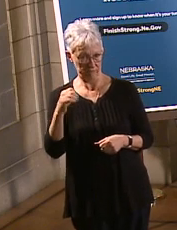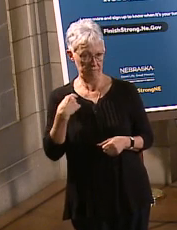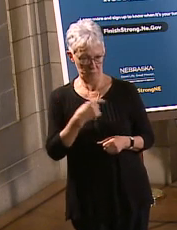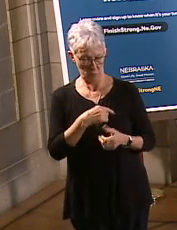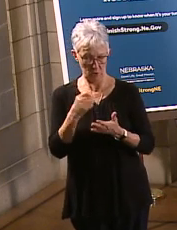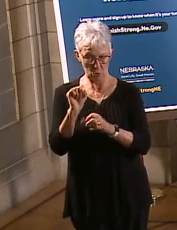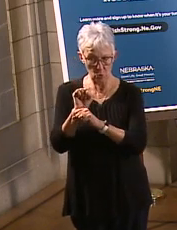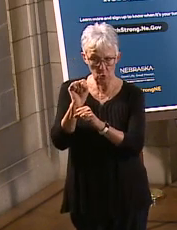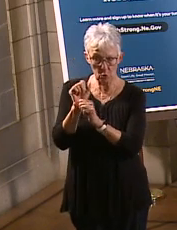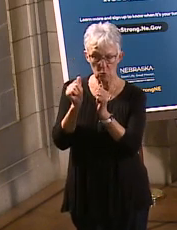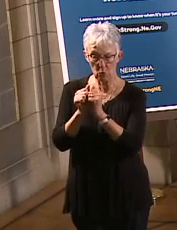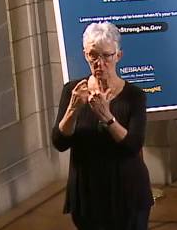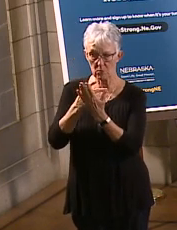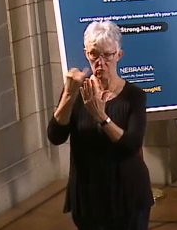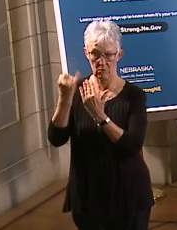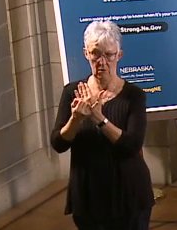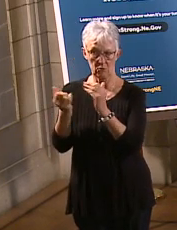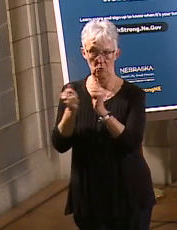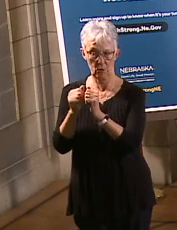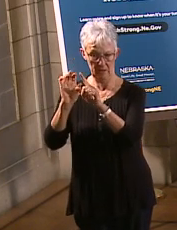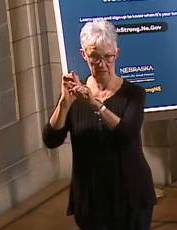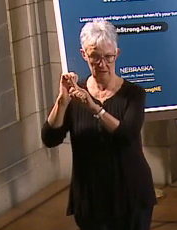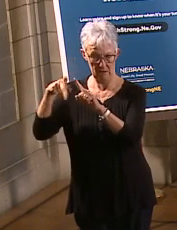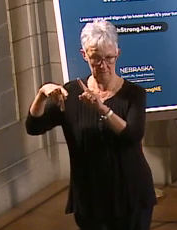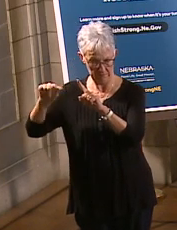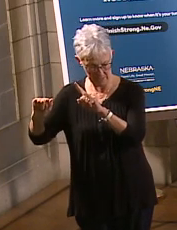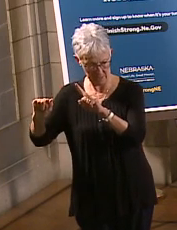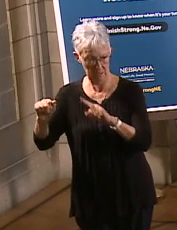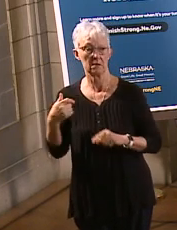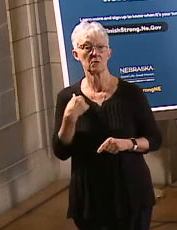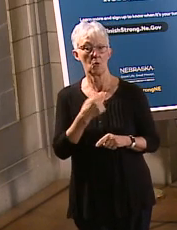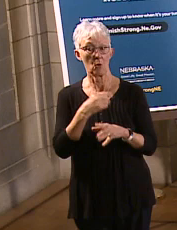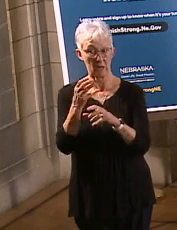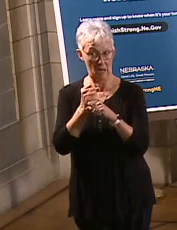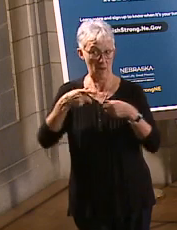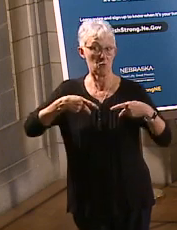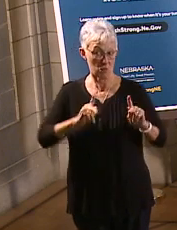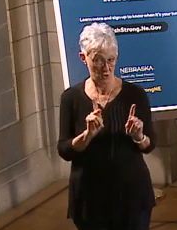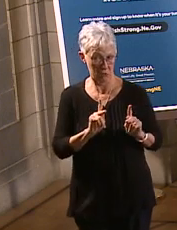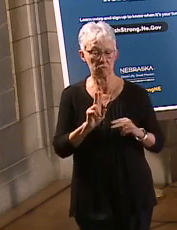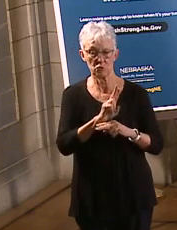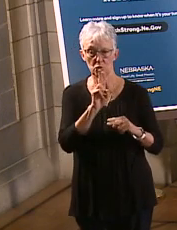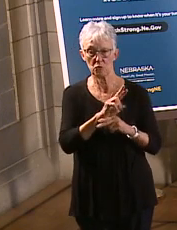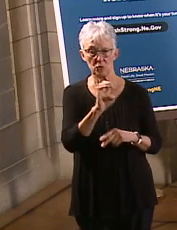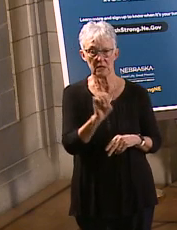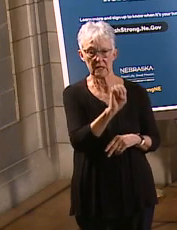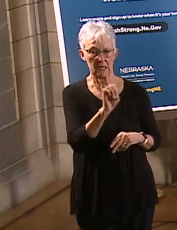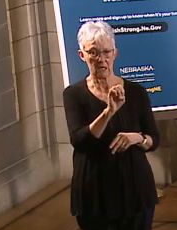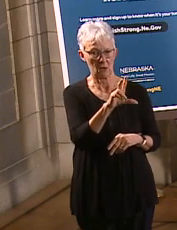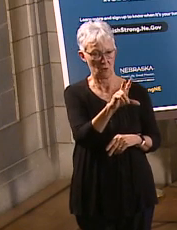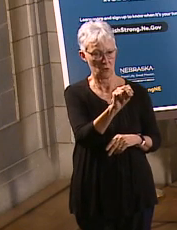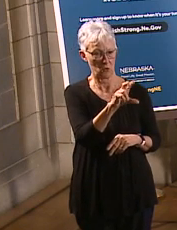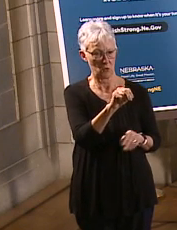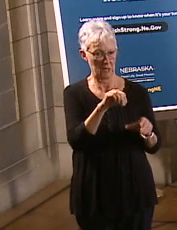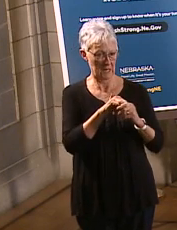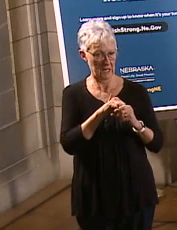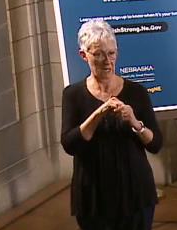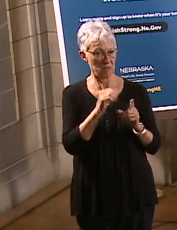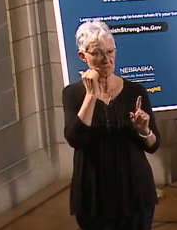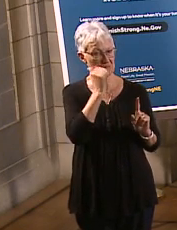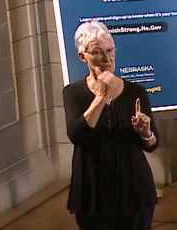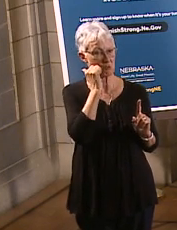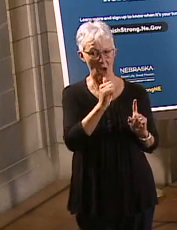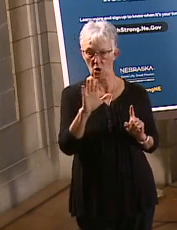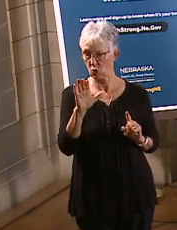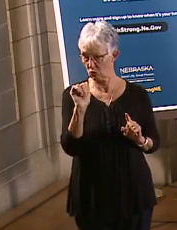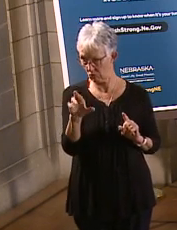EPA, so we got their permission, to be able to use E30, those higher blends of ethanol, in conventional vehicles. So we wanted to